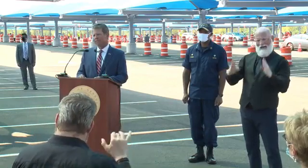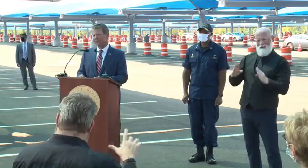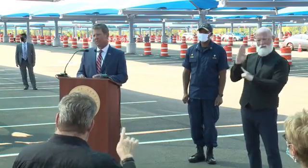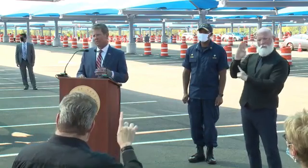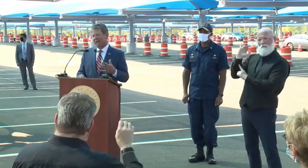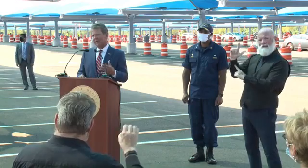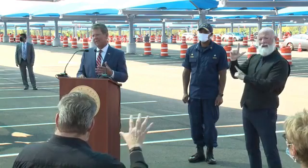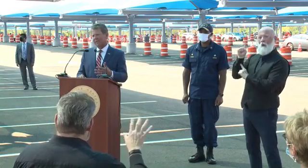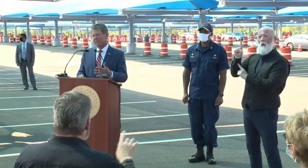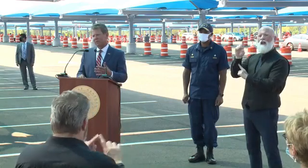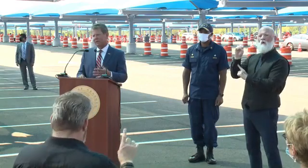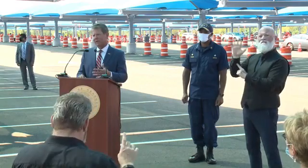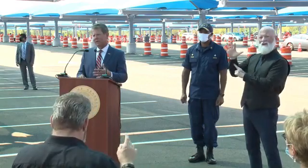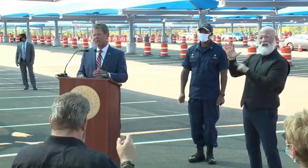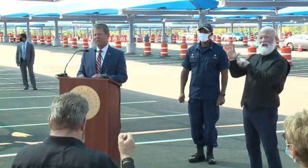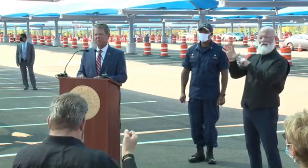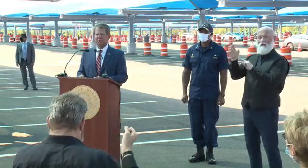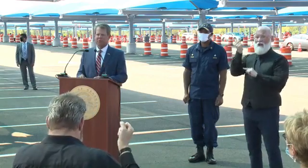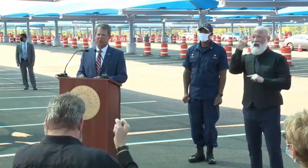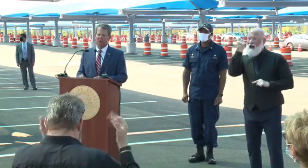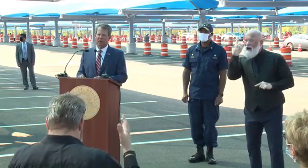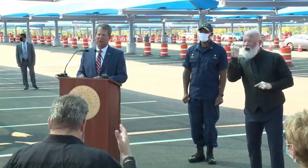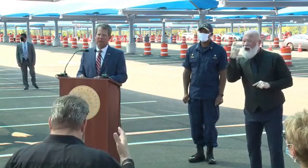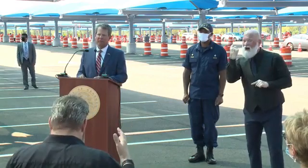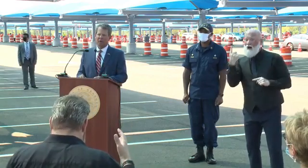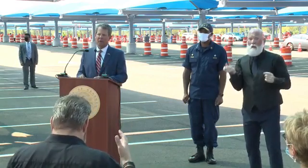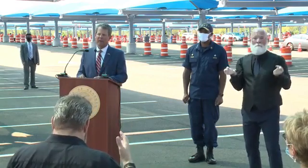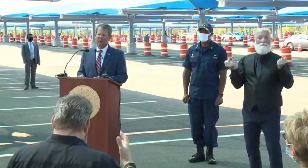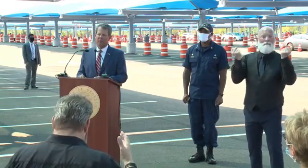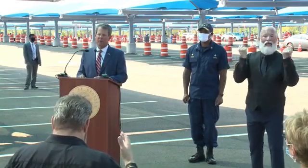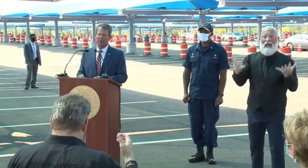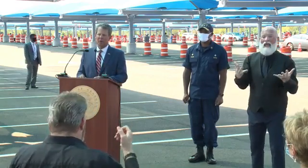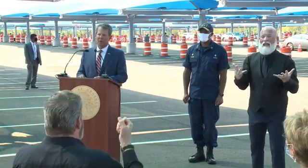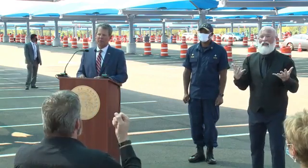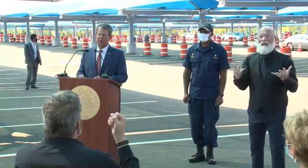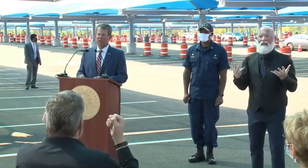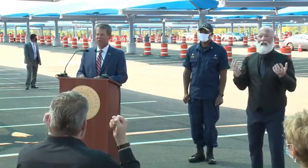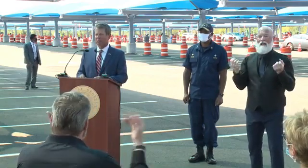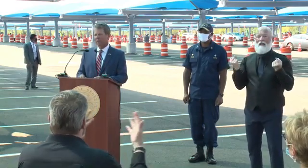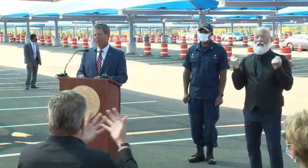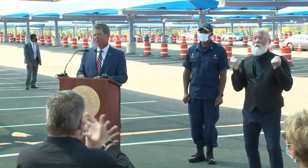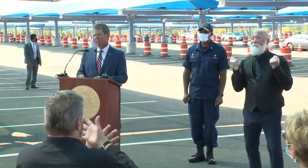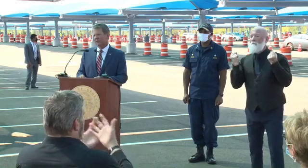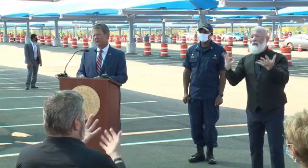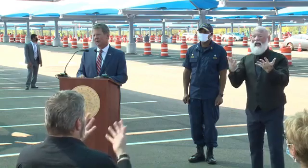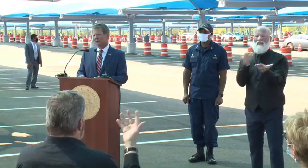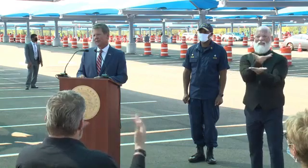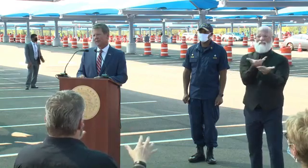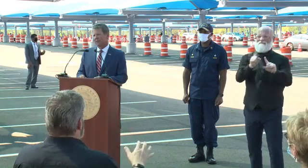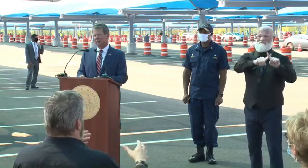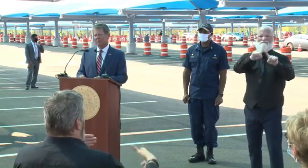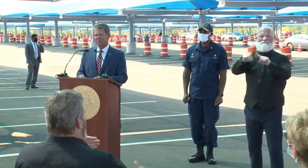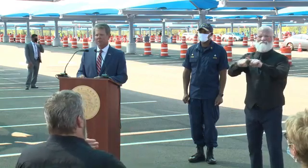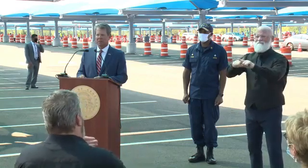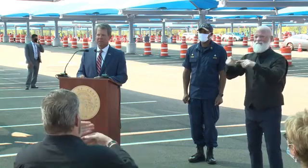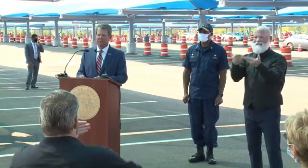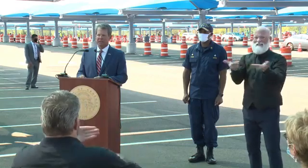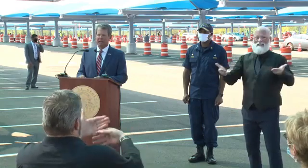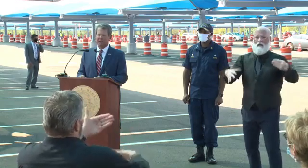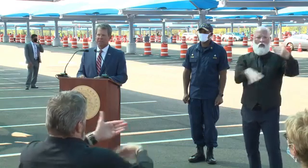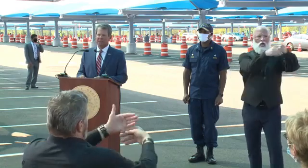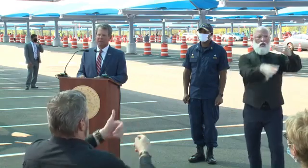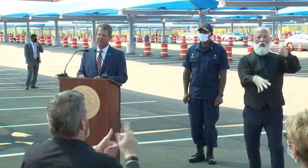the, there was a lot of things that got kind of Christmas treed on that bill, the Uber Lyft fee versus